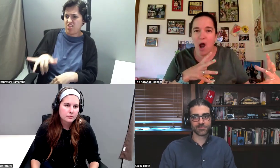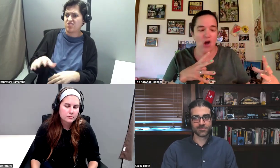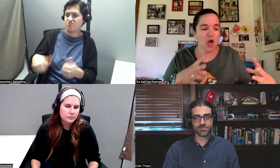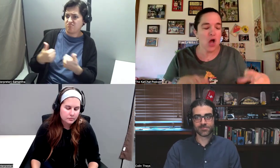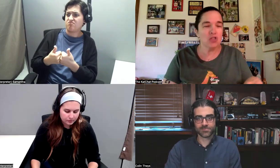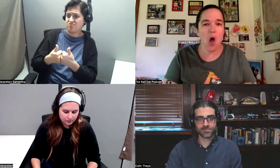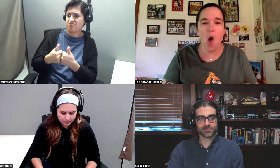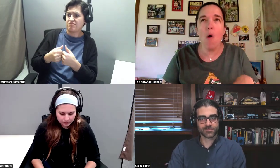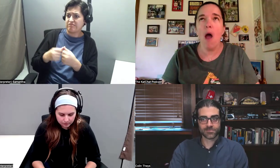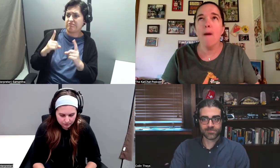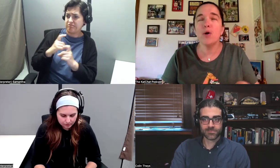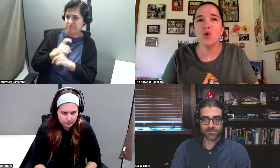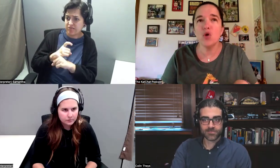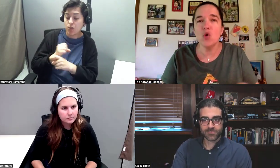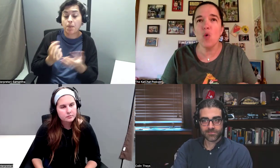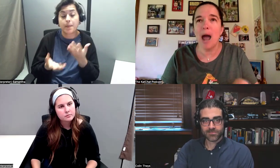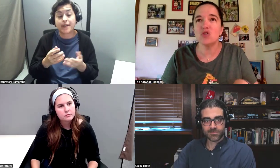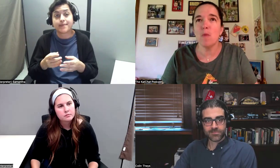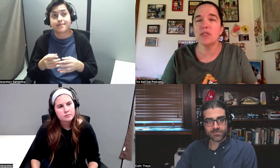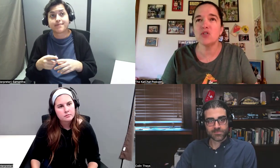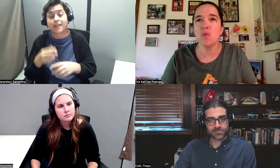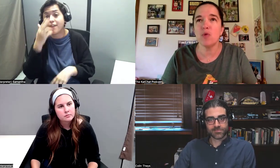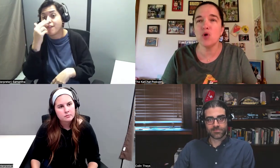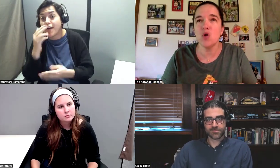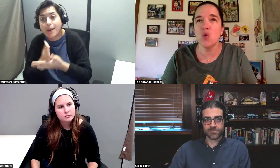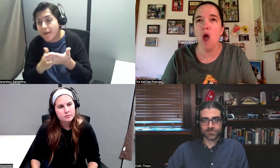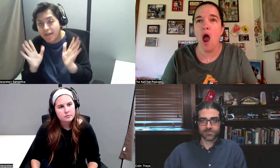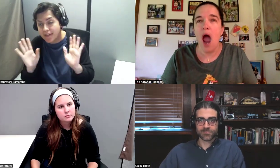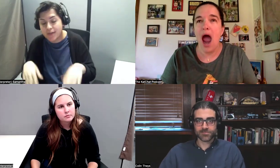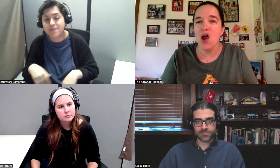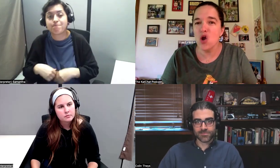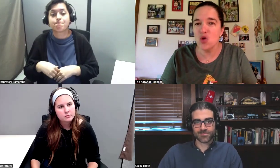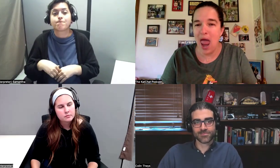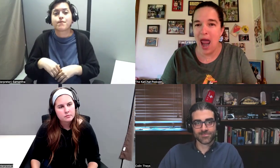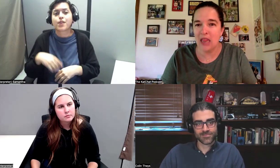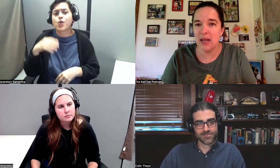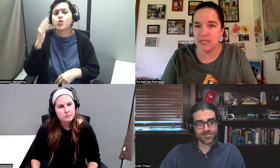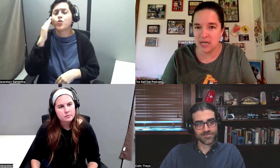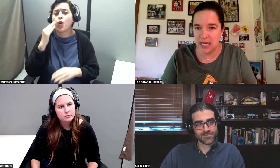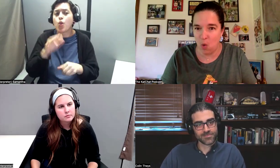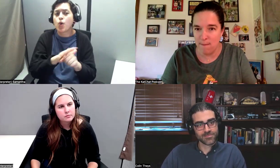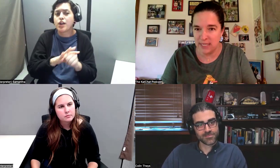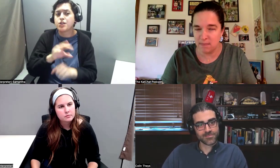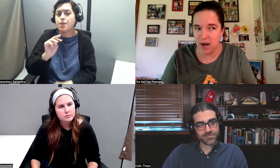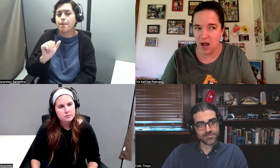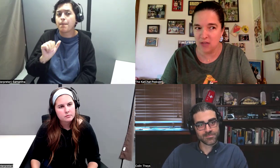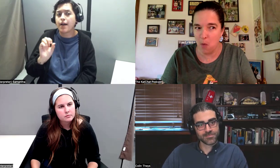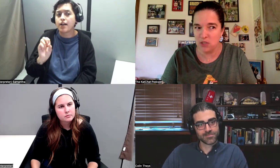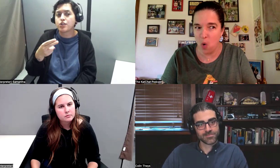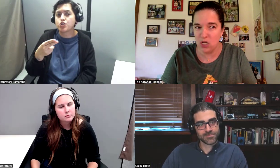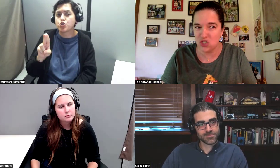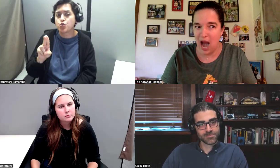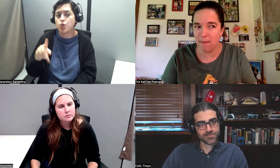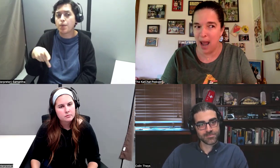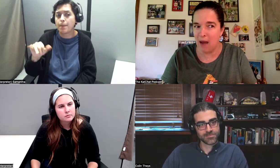fun part. So, Peru, Machu Picchu, Peru. I heard you had limited equipment because it